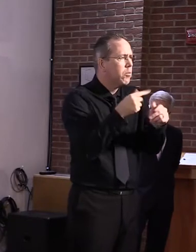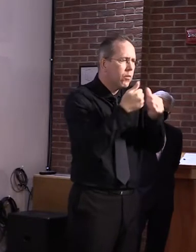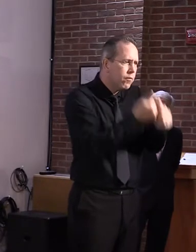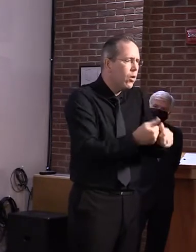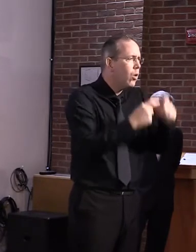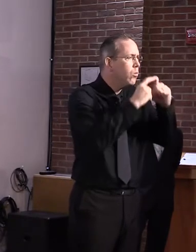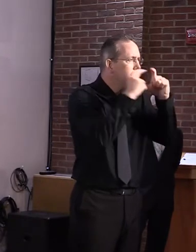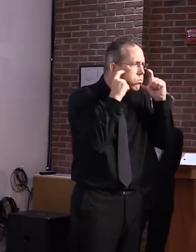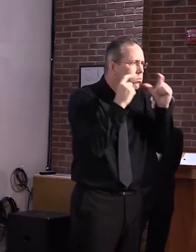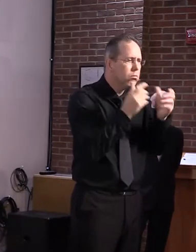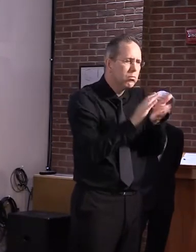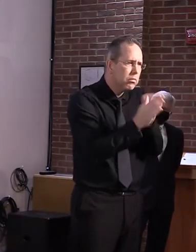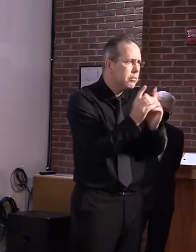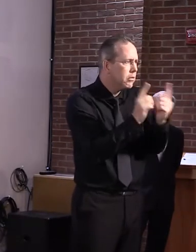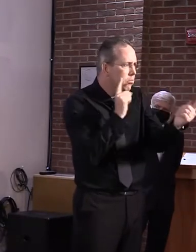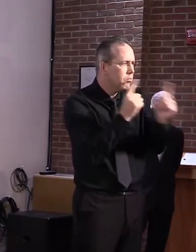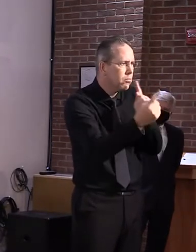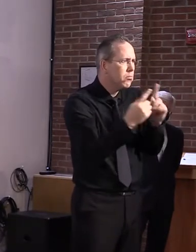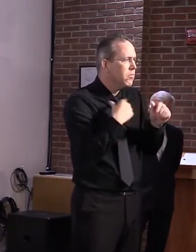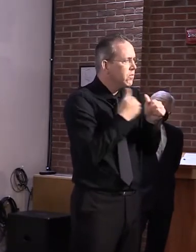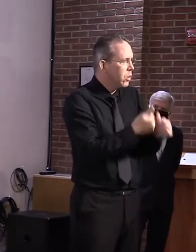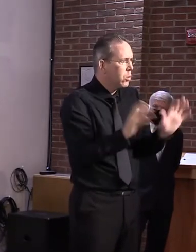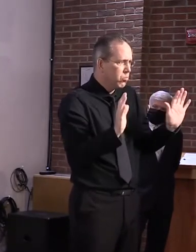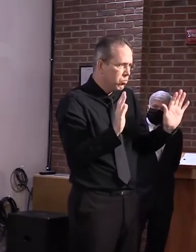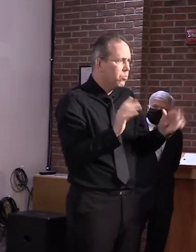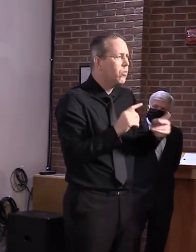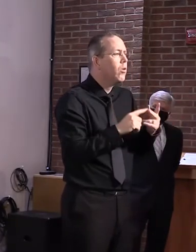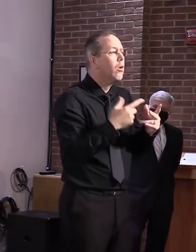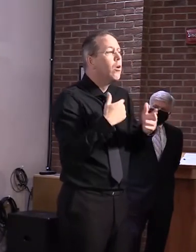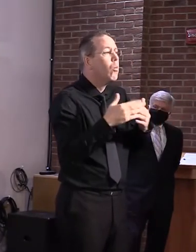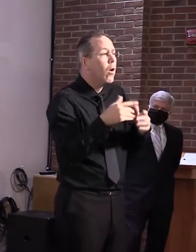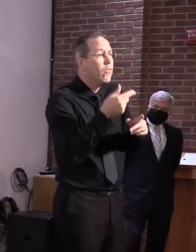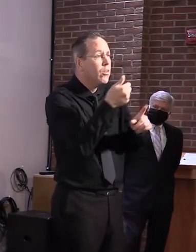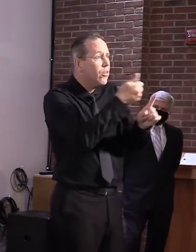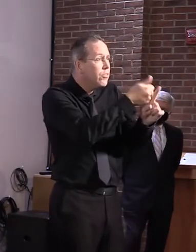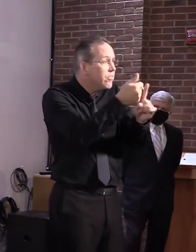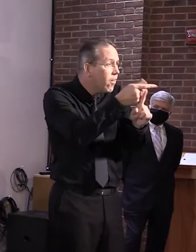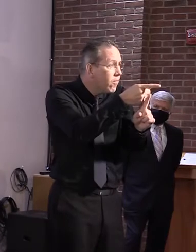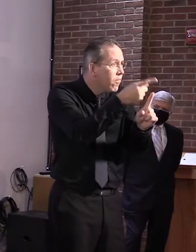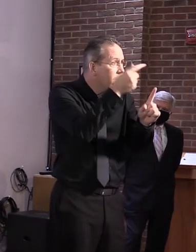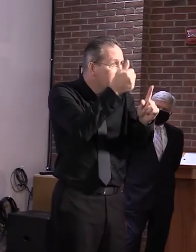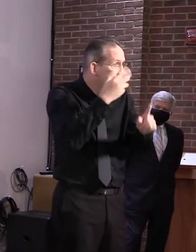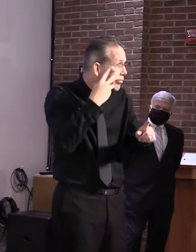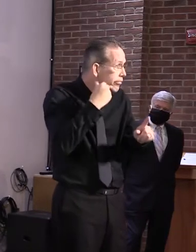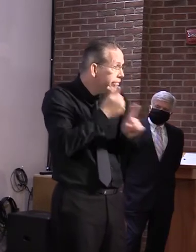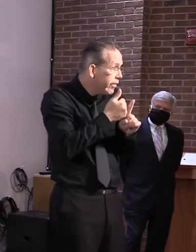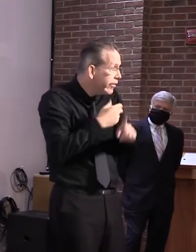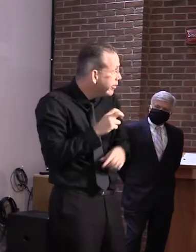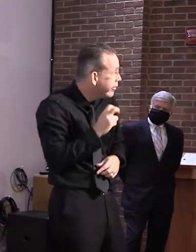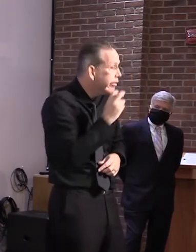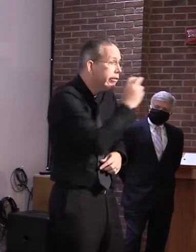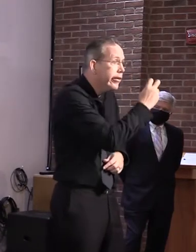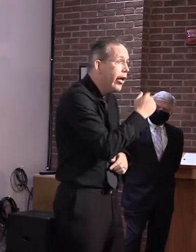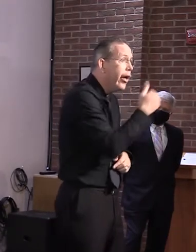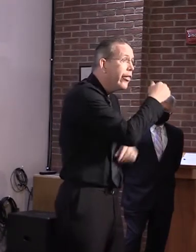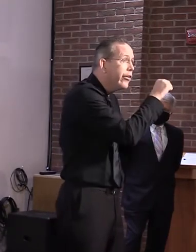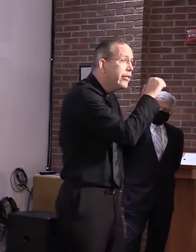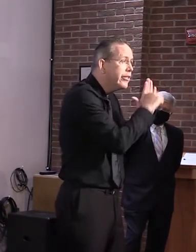forth. So just be careful when you do travel and you don't come in contact with others in